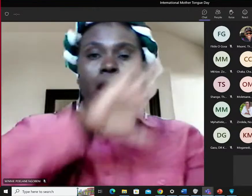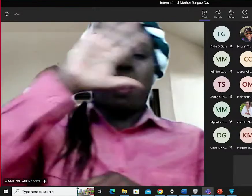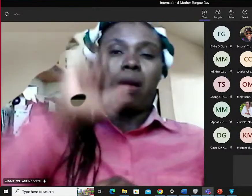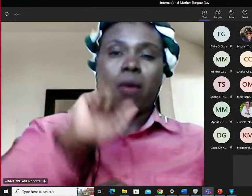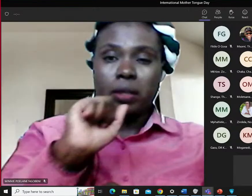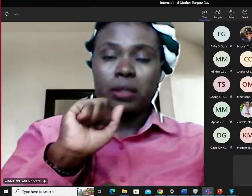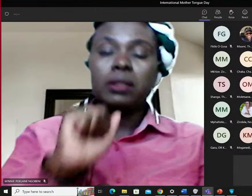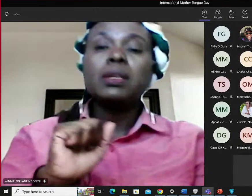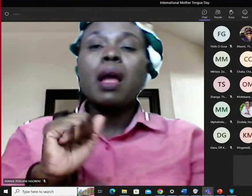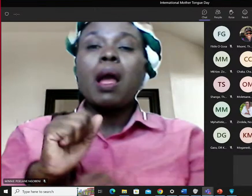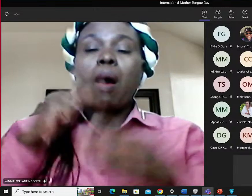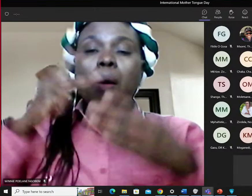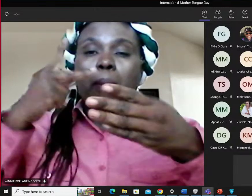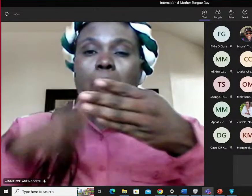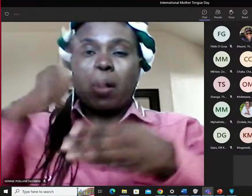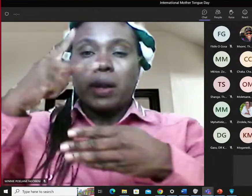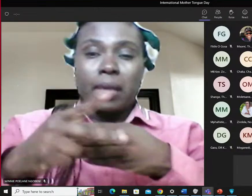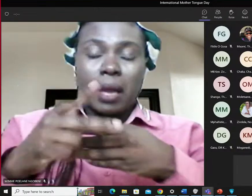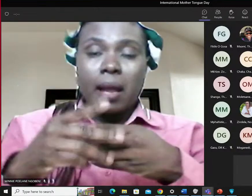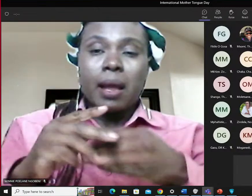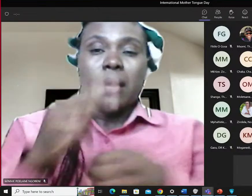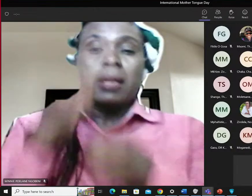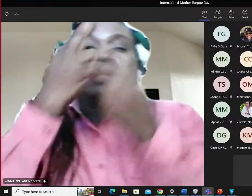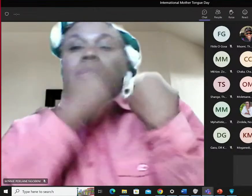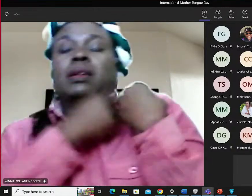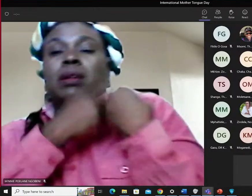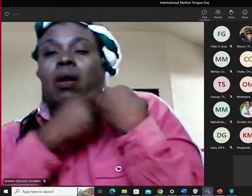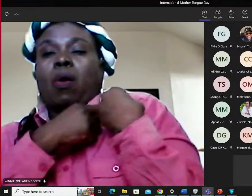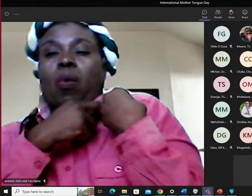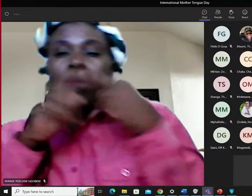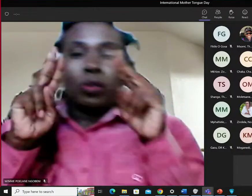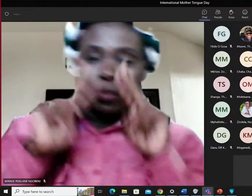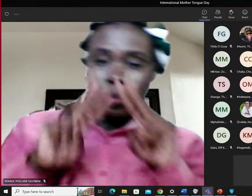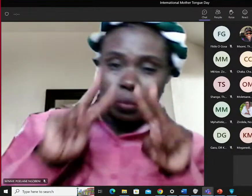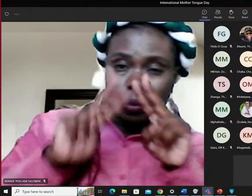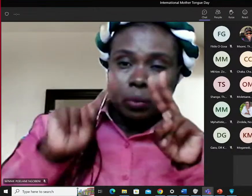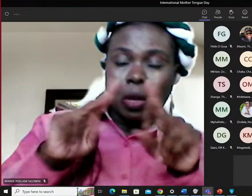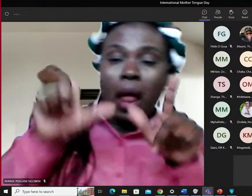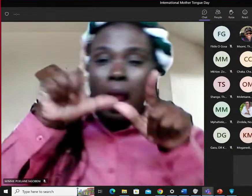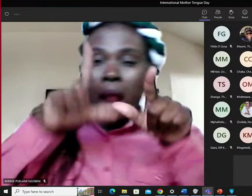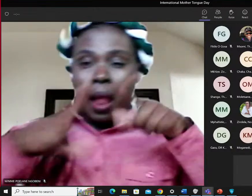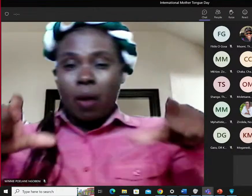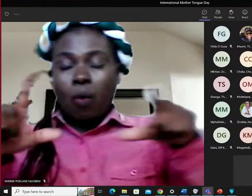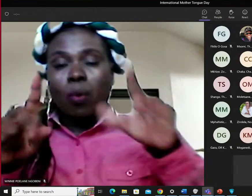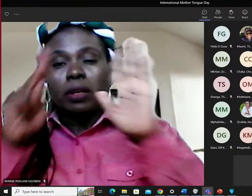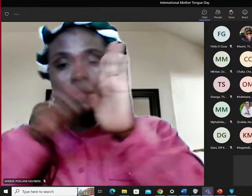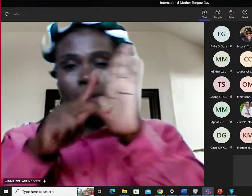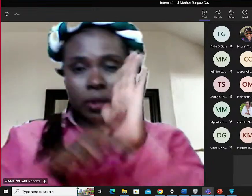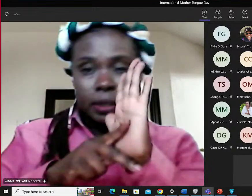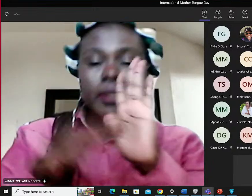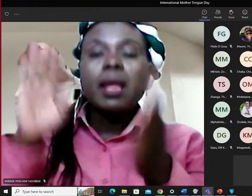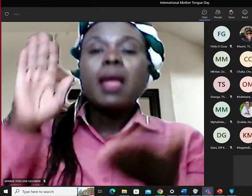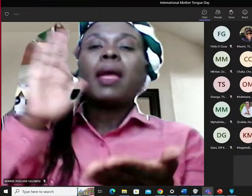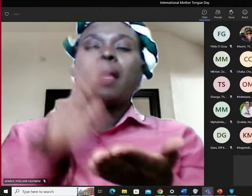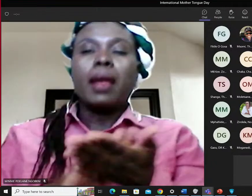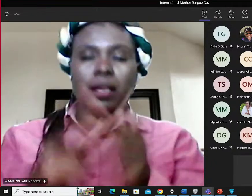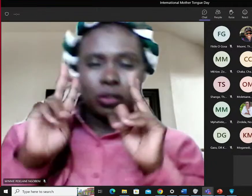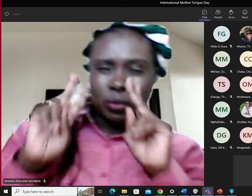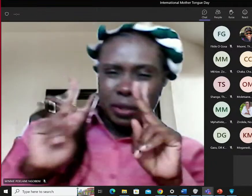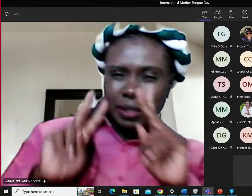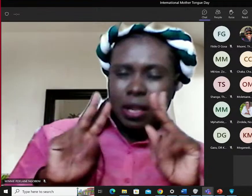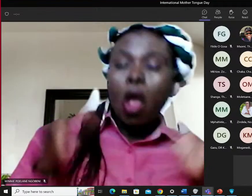is responsible for monitoring implementation of the UNISA language policy and ensures that all